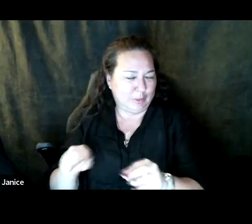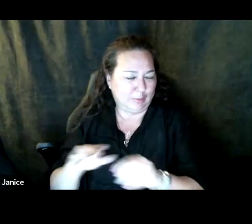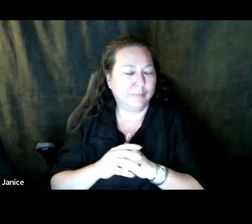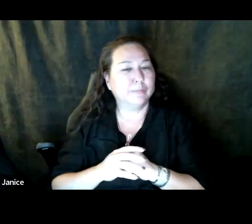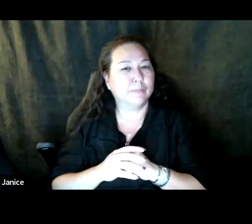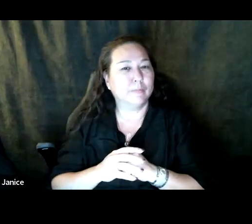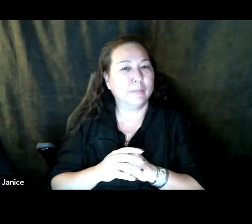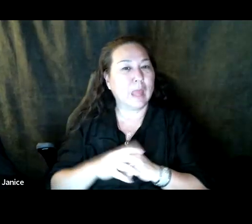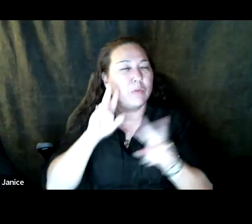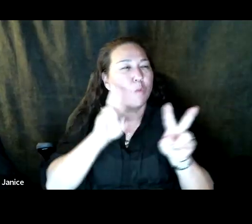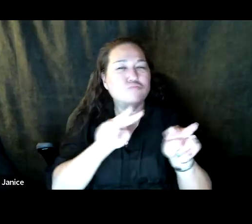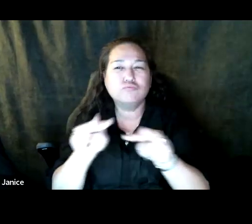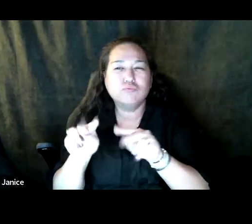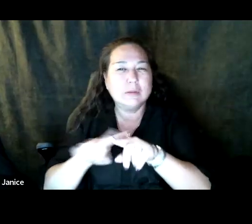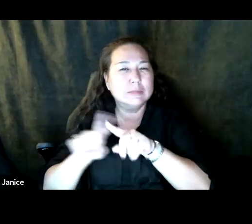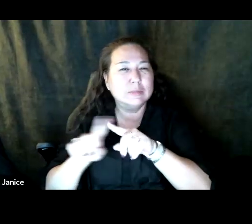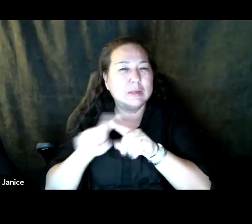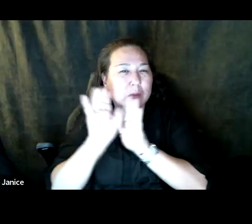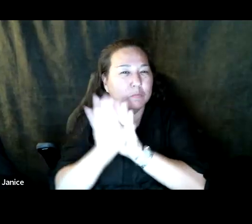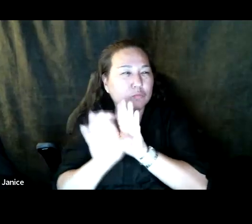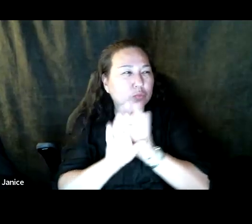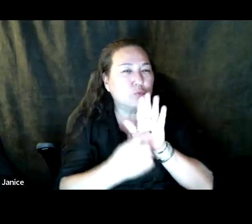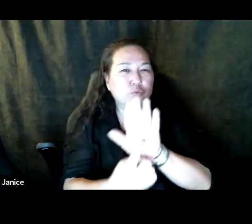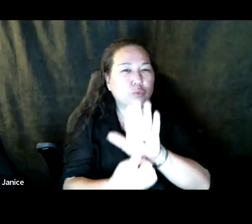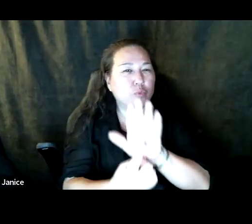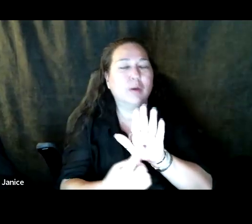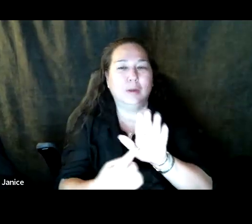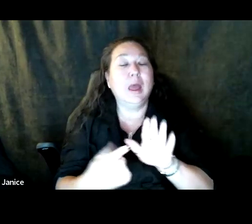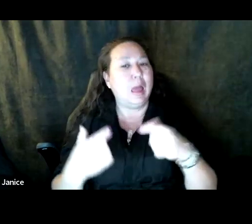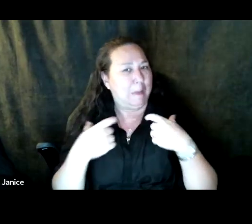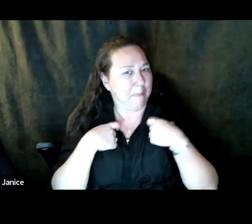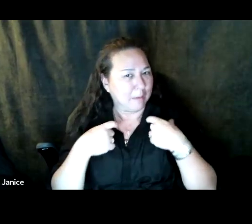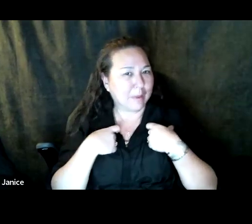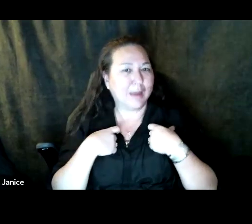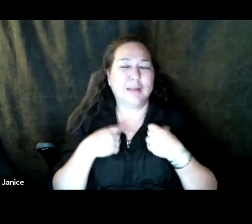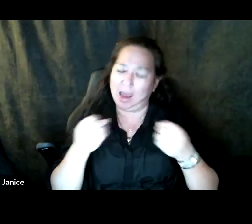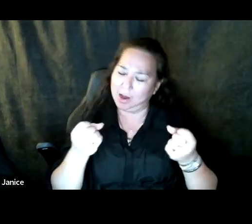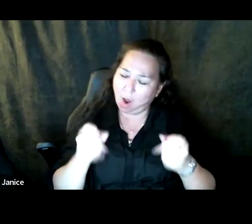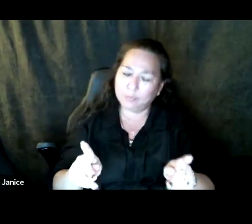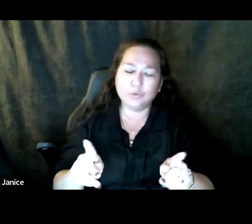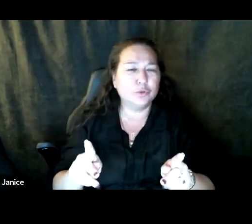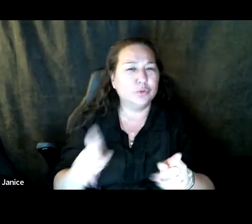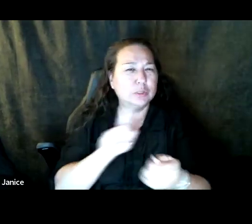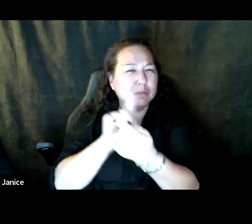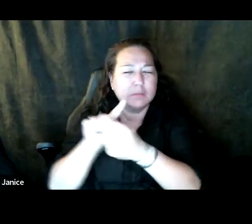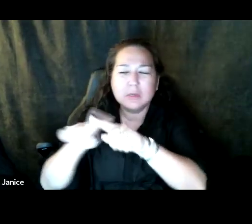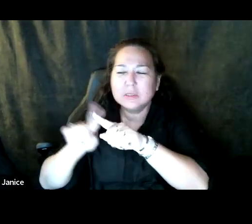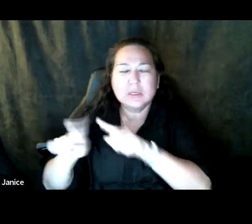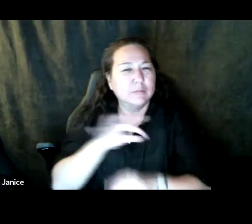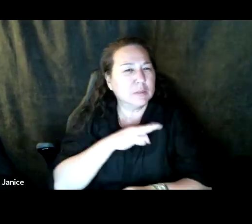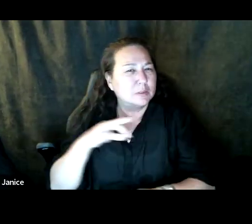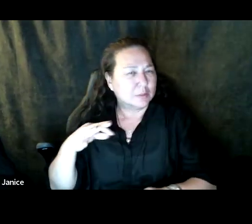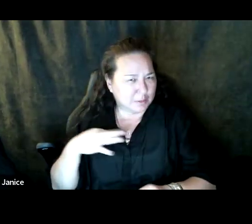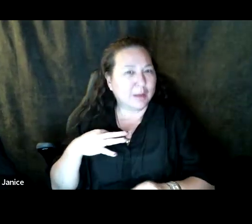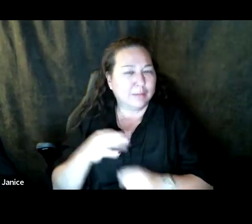visited exhibits, received backpacks, and had an opportunity to meet district staff and ask questions. Countdown to